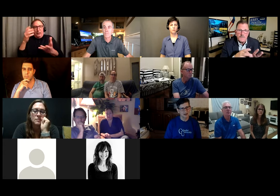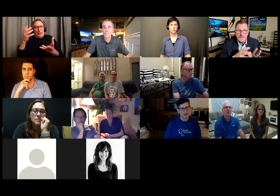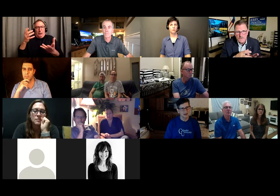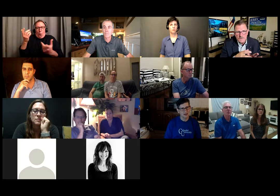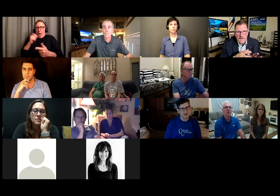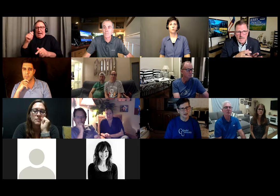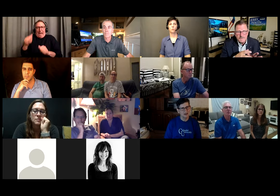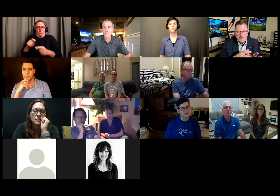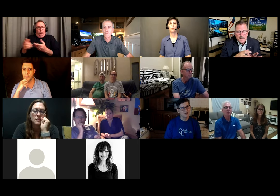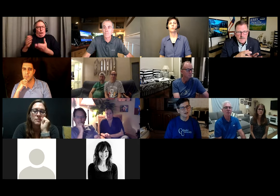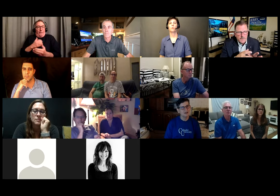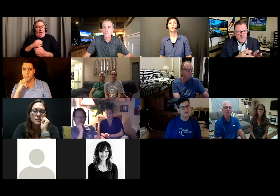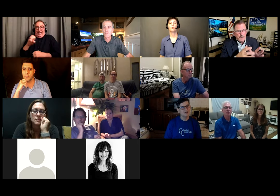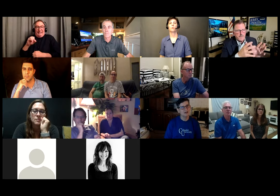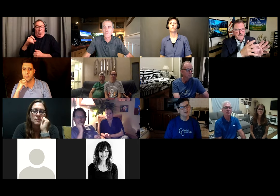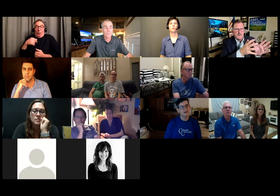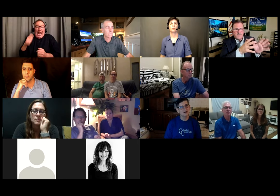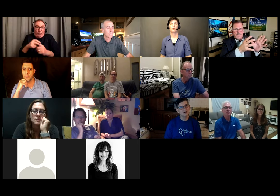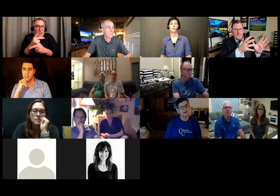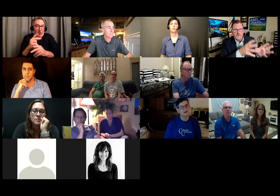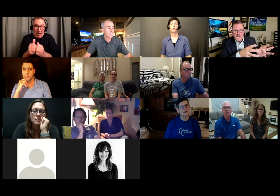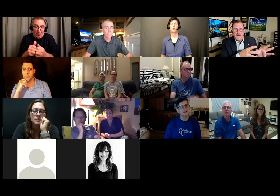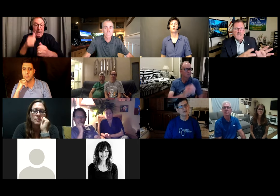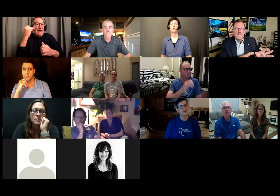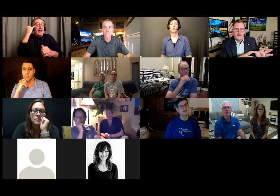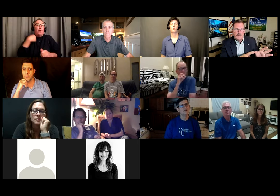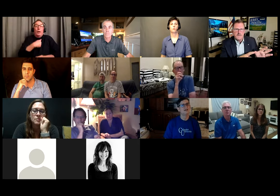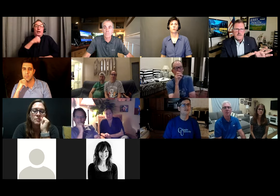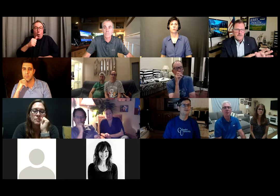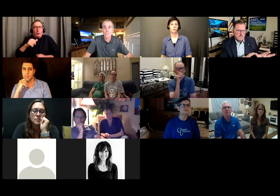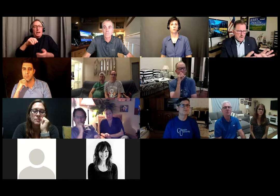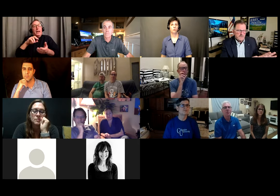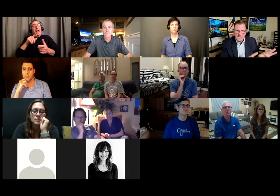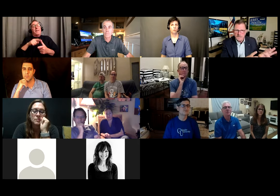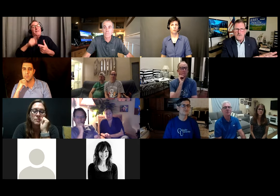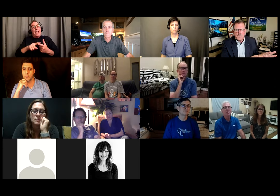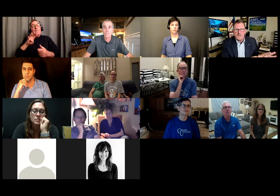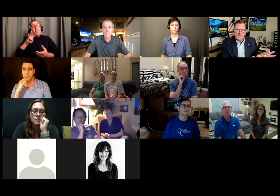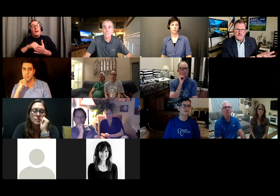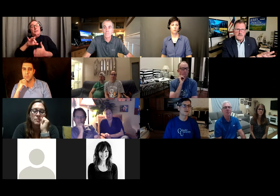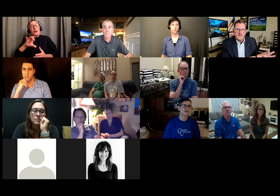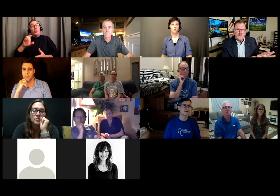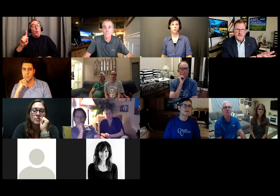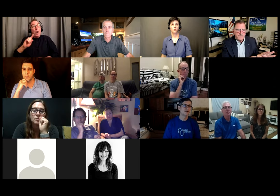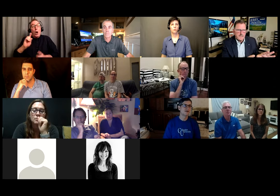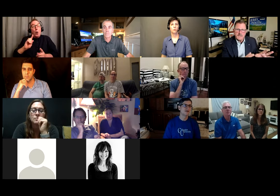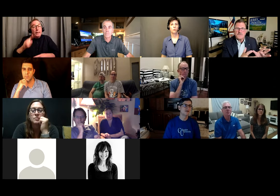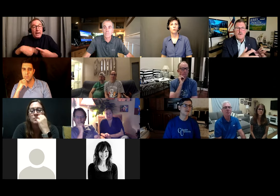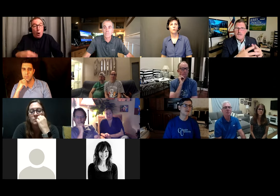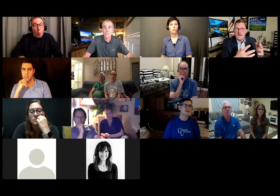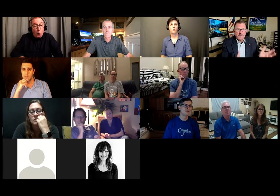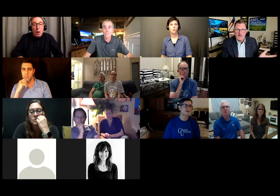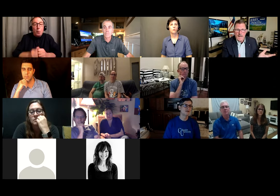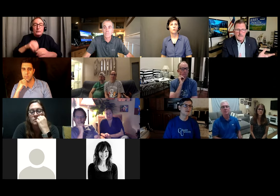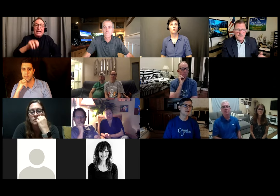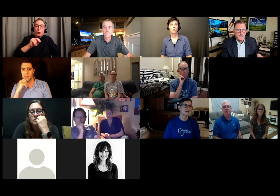And if we don't do that, then we will put 4,800 units, mostly in North Pleasanton, because that's where